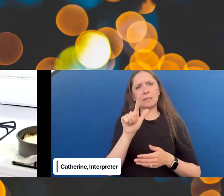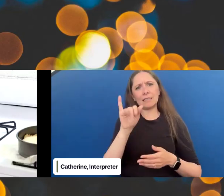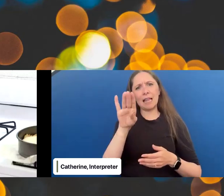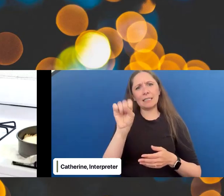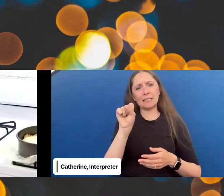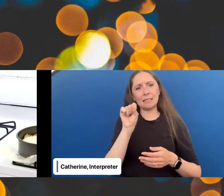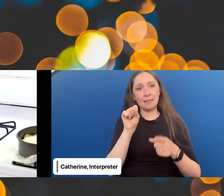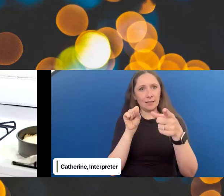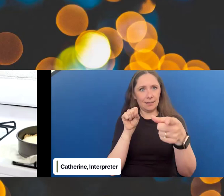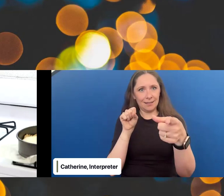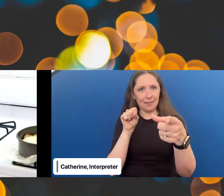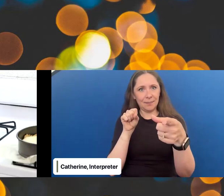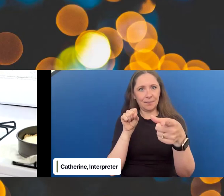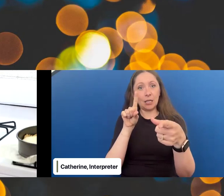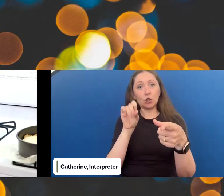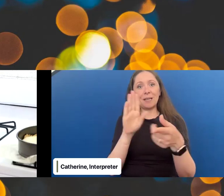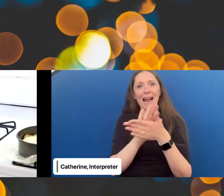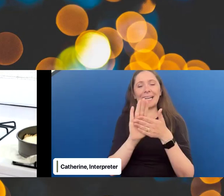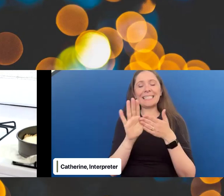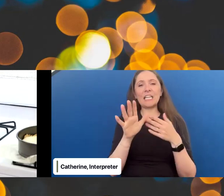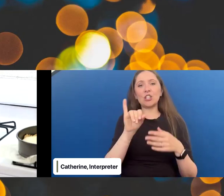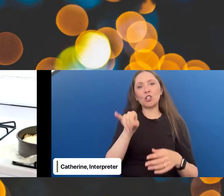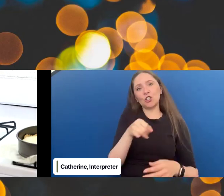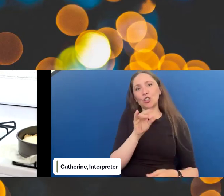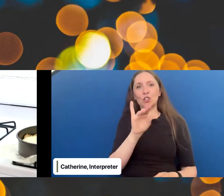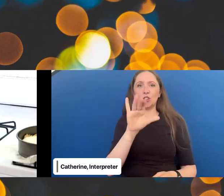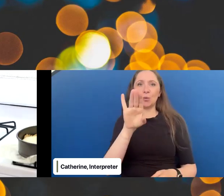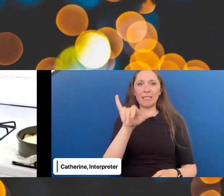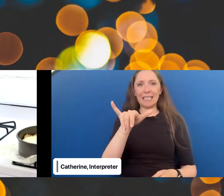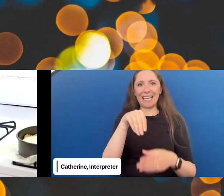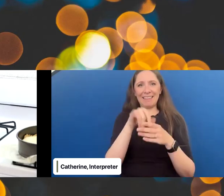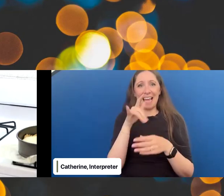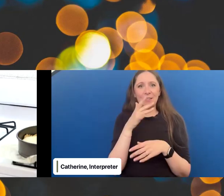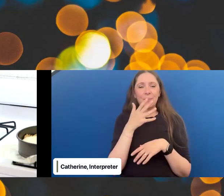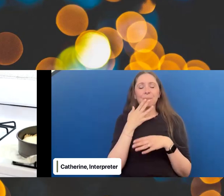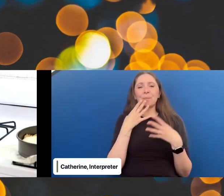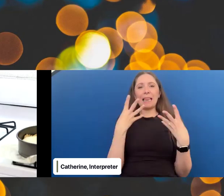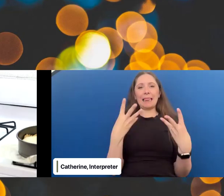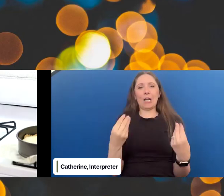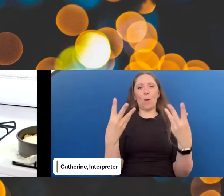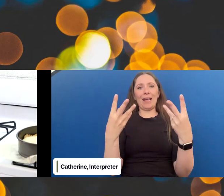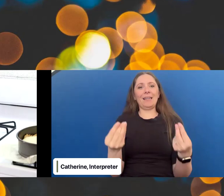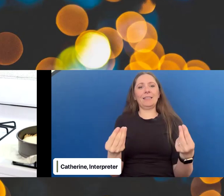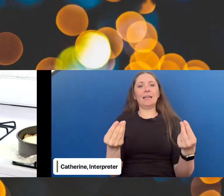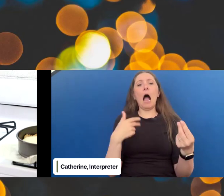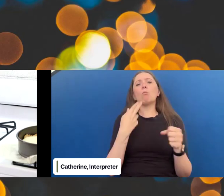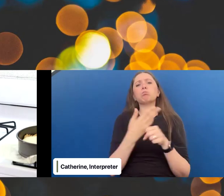slices? They should still be nice and juicy because they're in that peach juice. So I'm just going to use